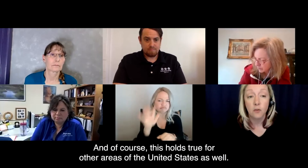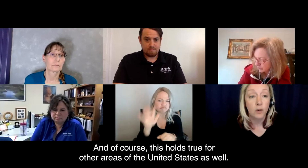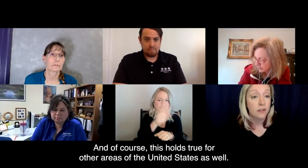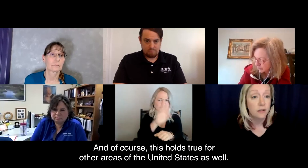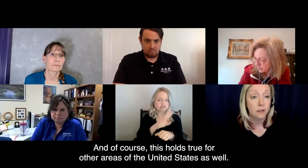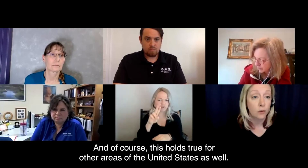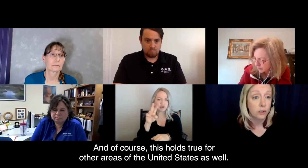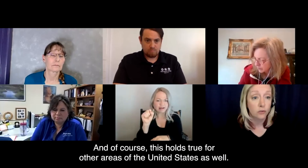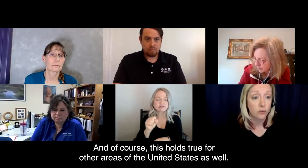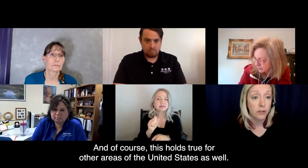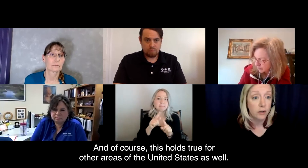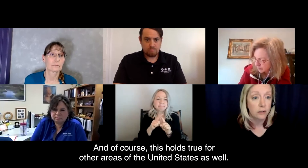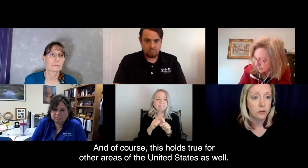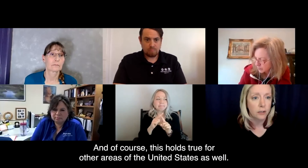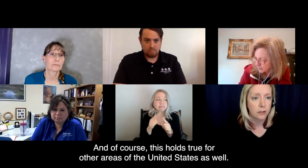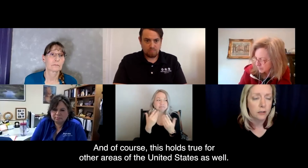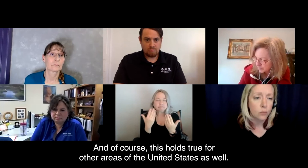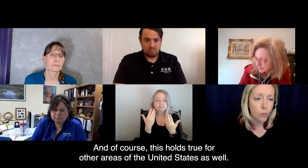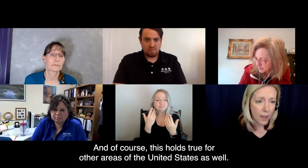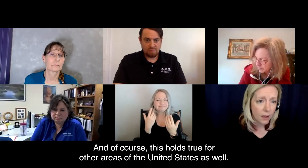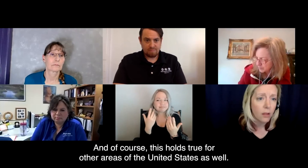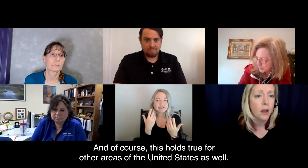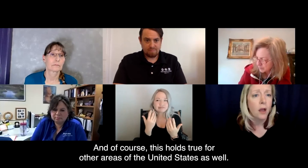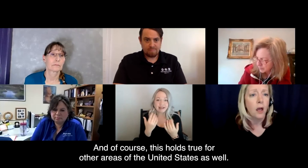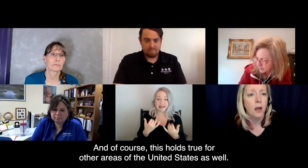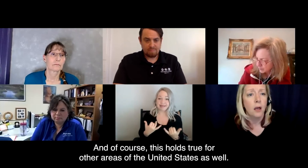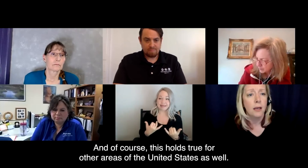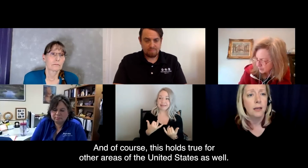And of course, this holds true for other areas of the United States as well.